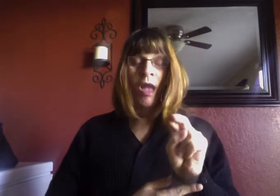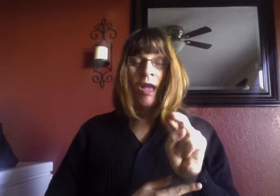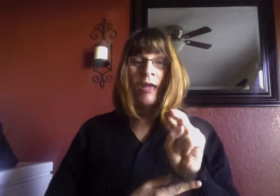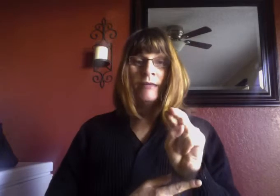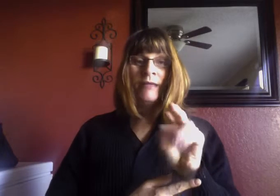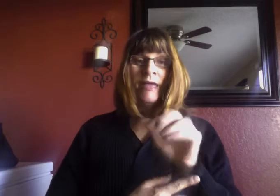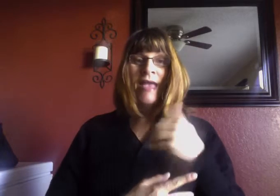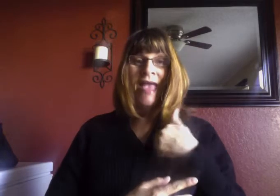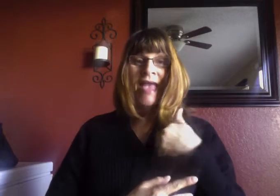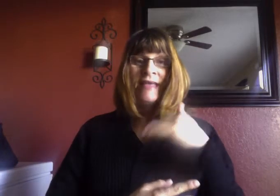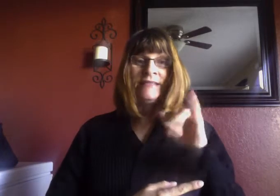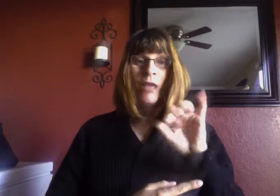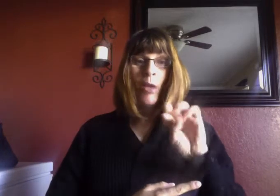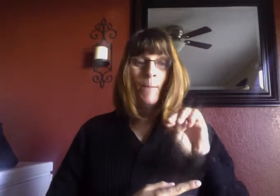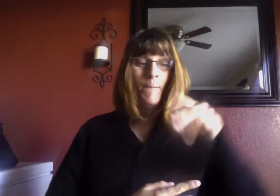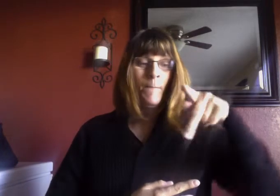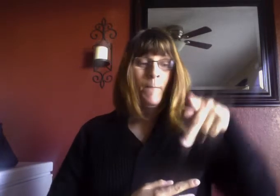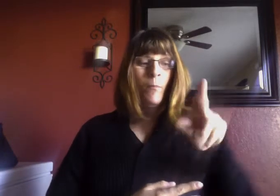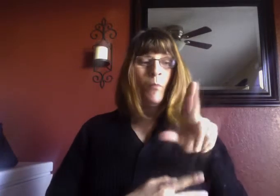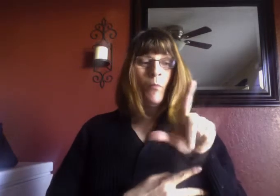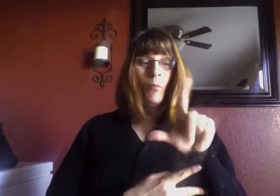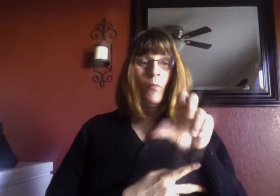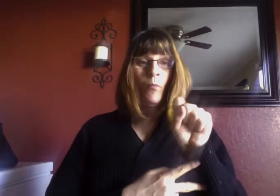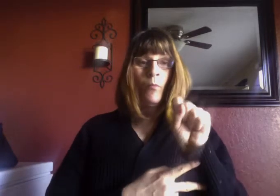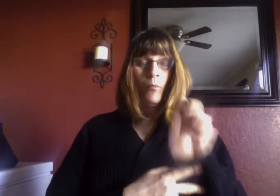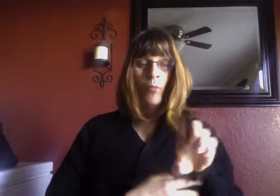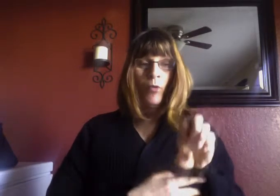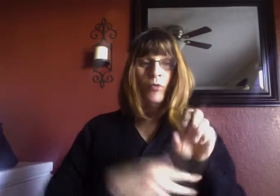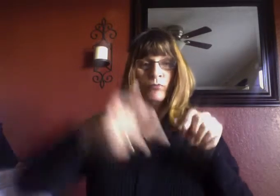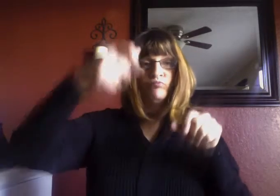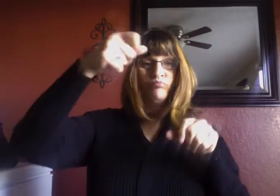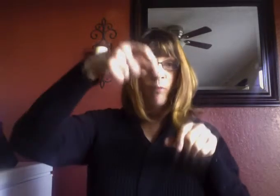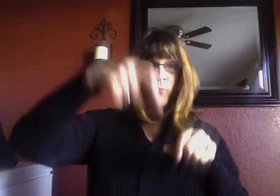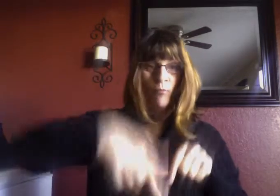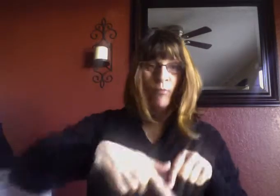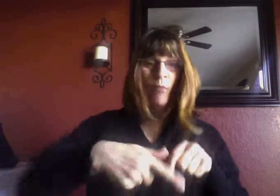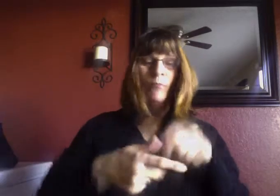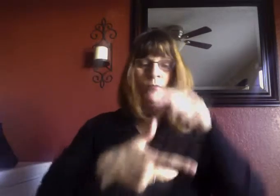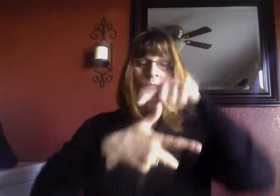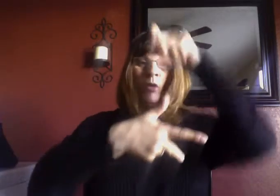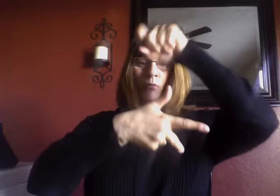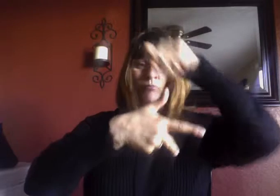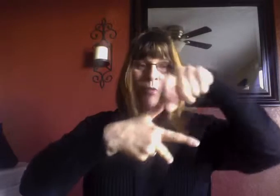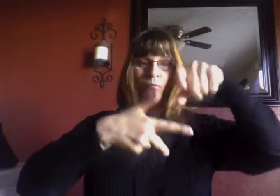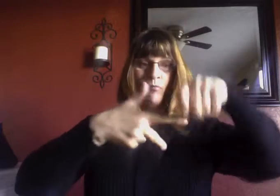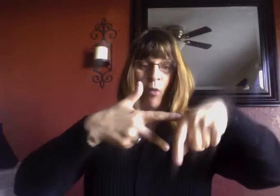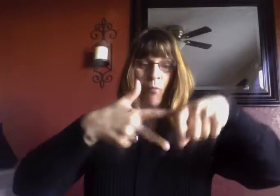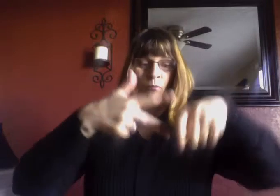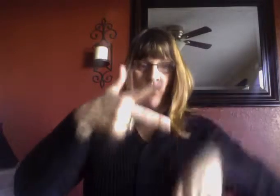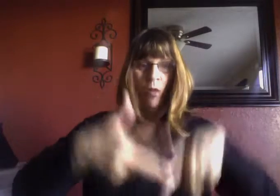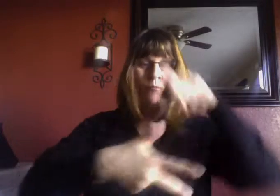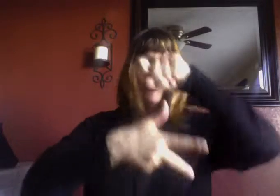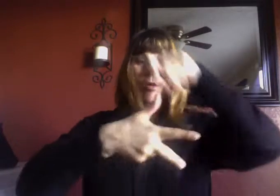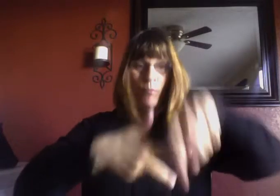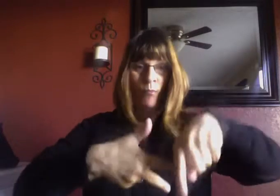letters. An impulse enters the dendrites, goes through the cell body, and goes out along the